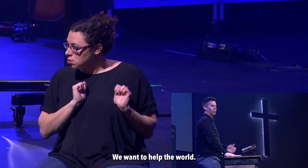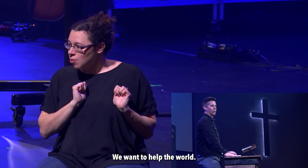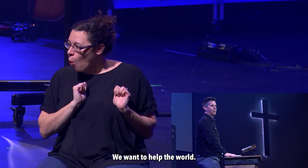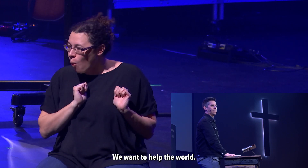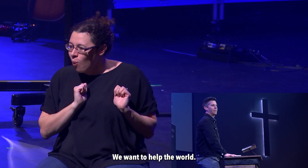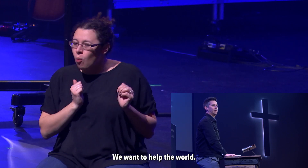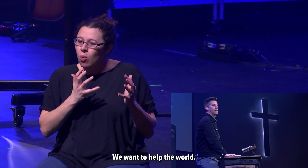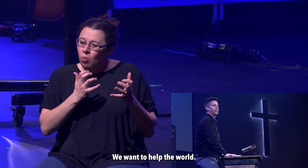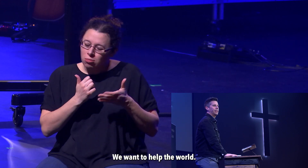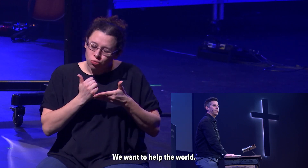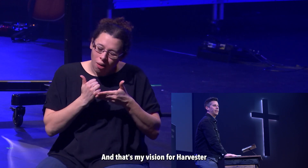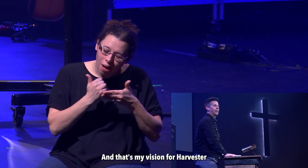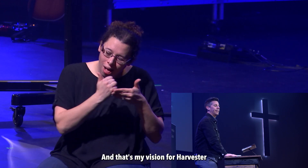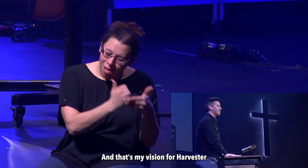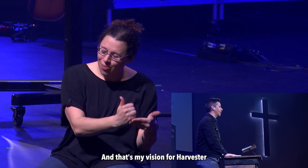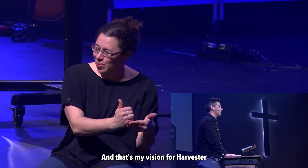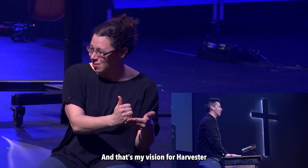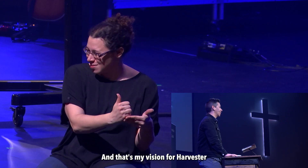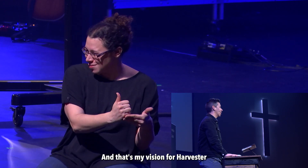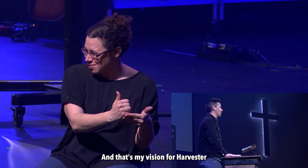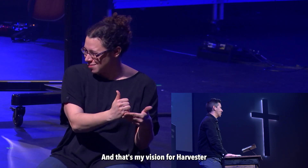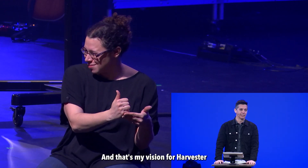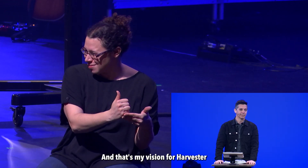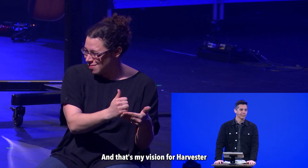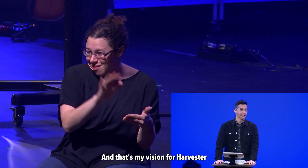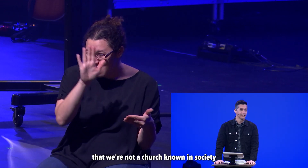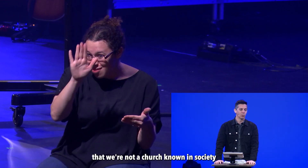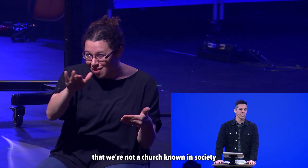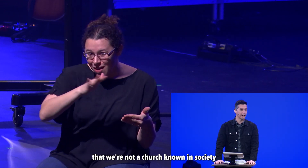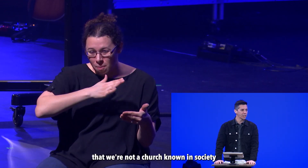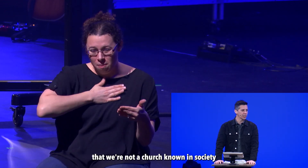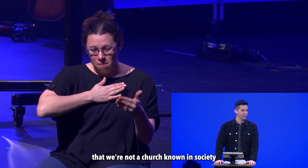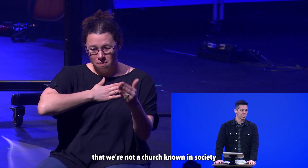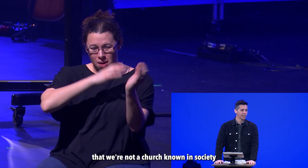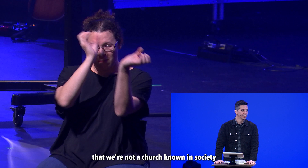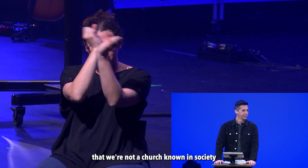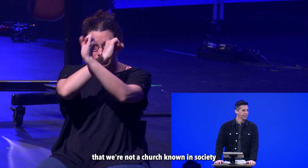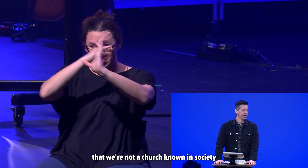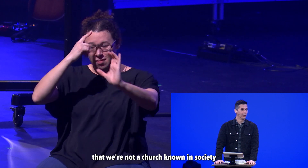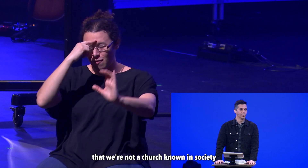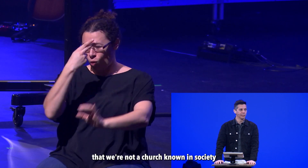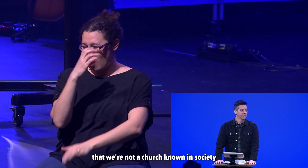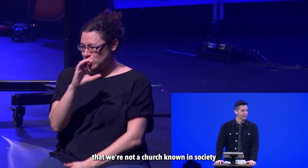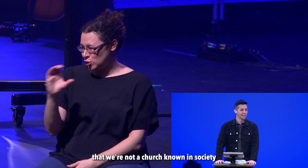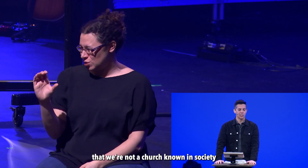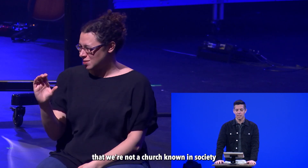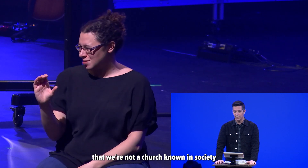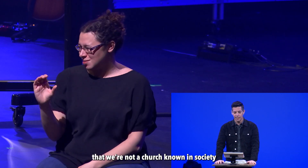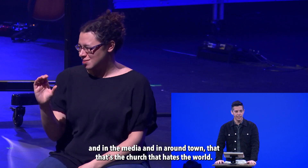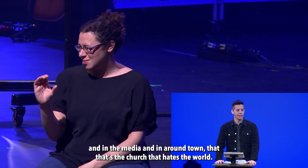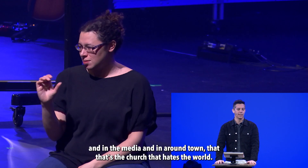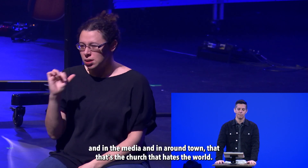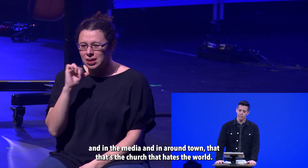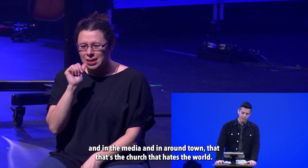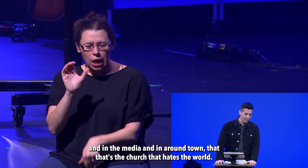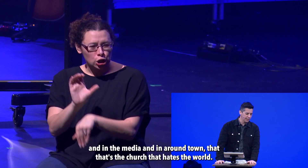the world. And that's my vision for Harvester, that we're not a church known in